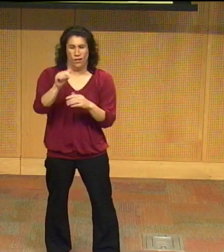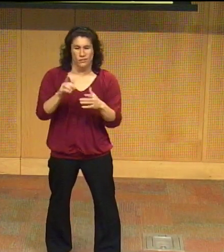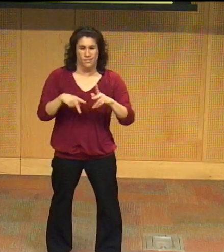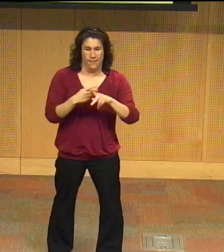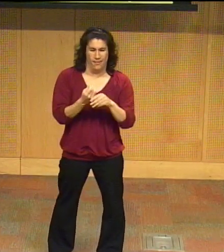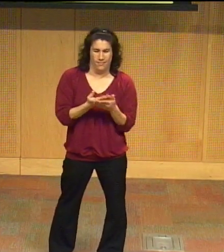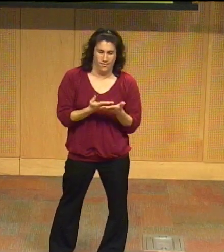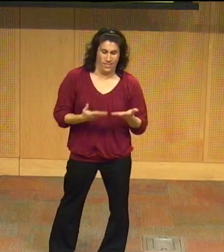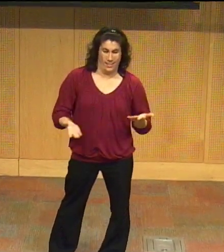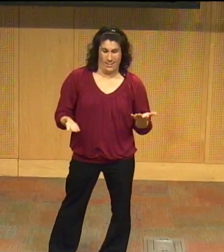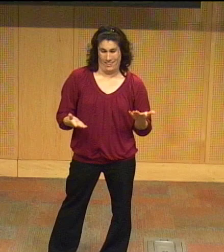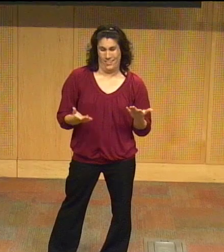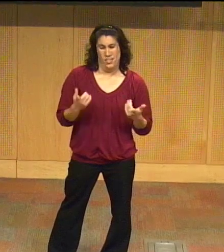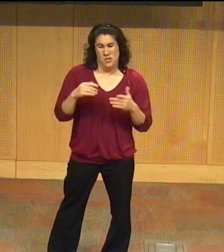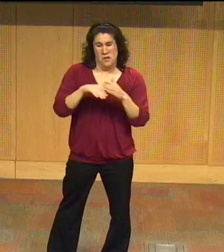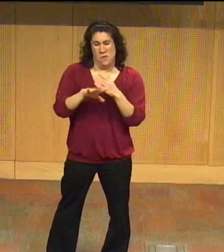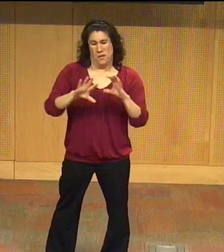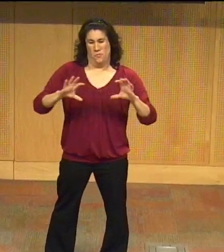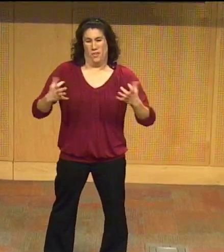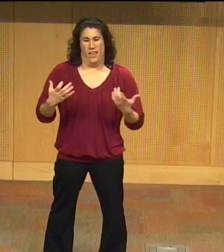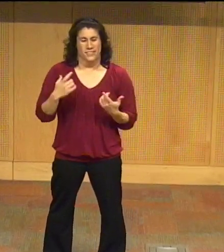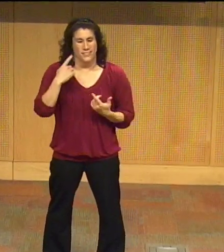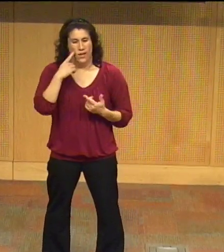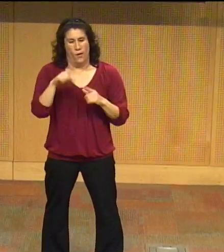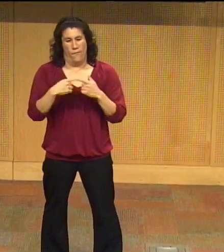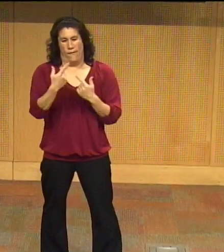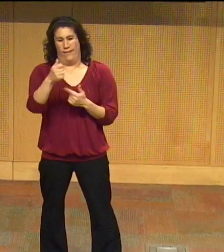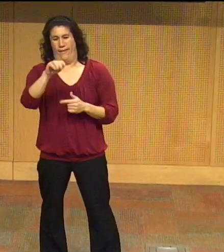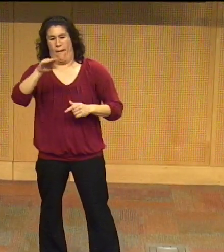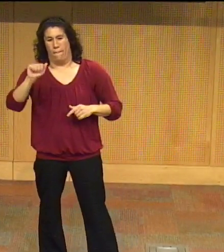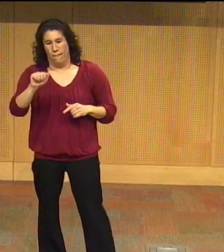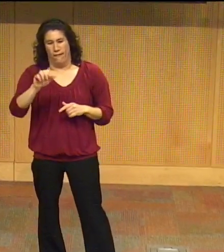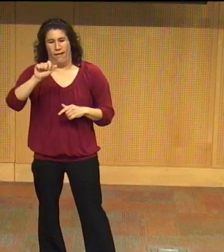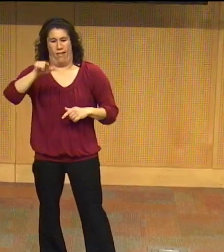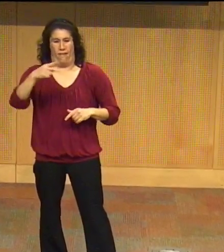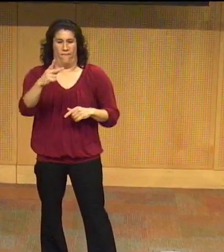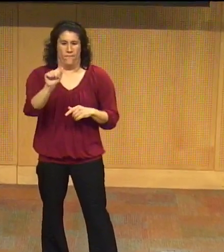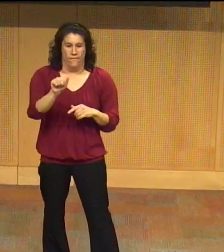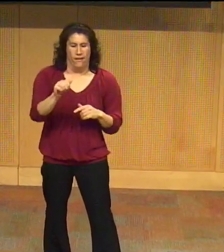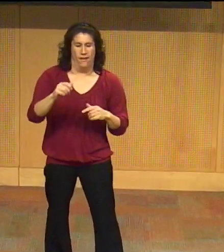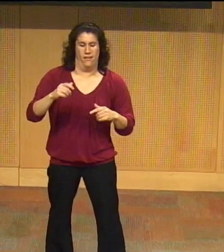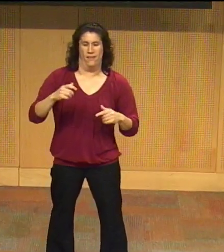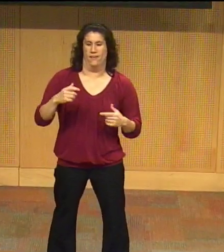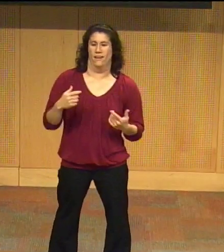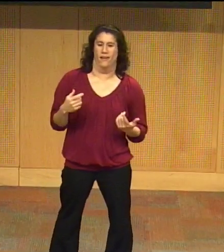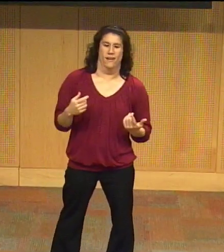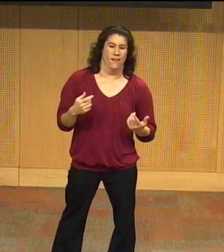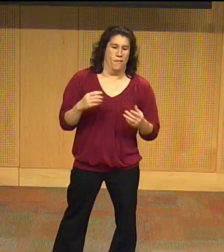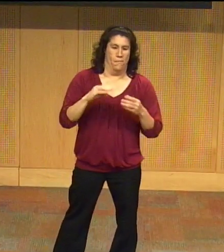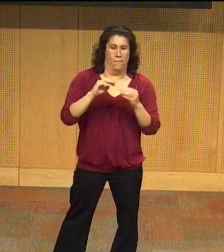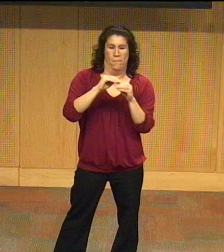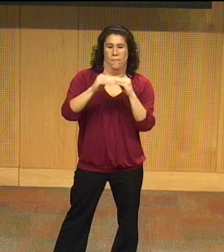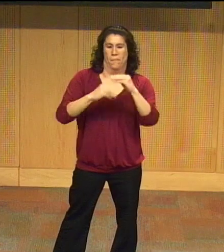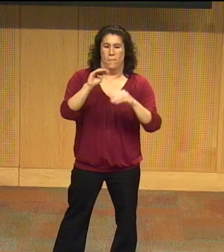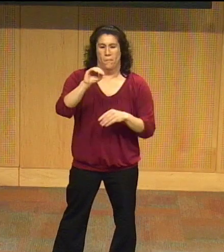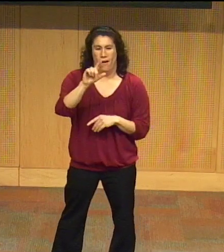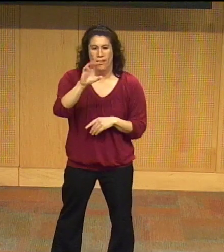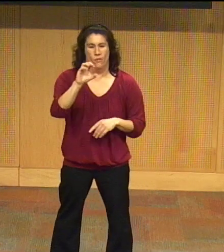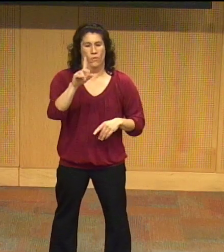trained in the liberal arts types of settings, everyday language. And when you come to gamma, alpha,